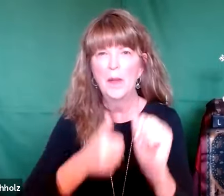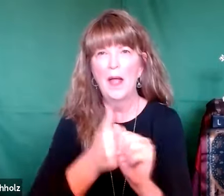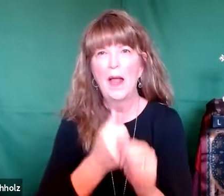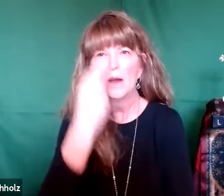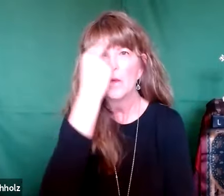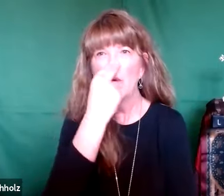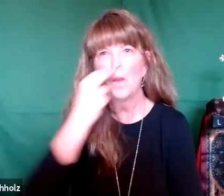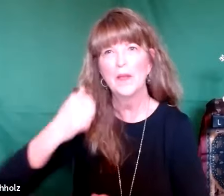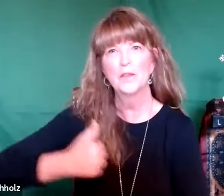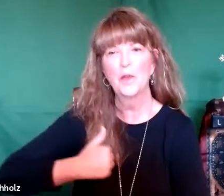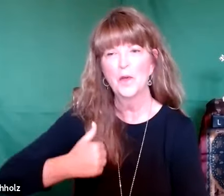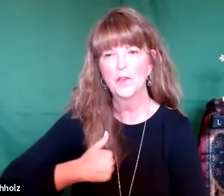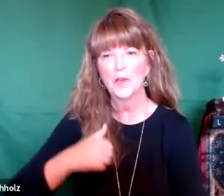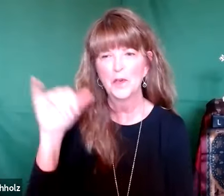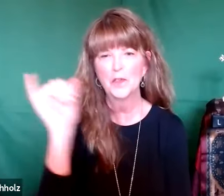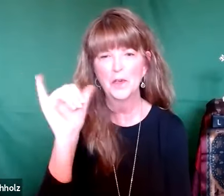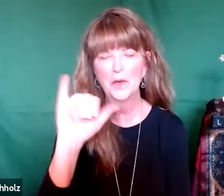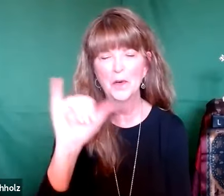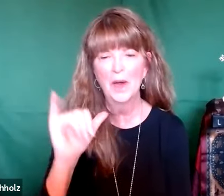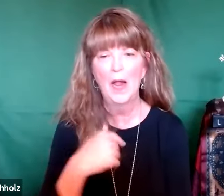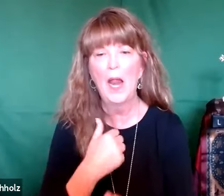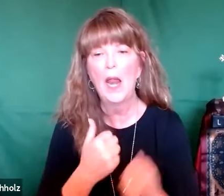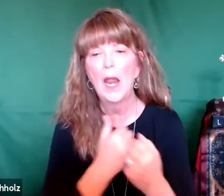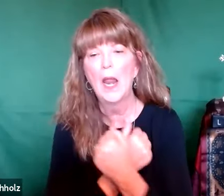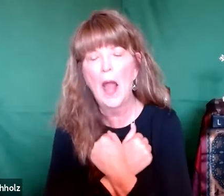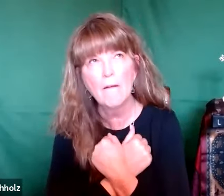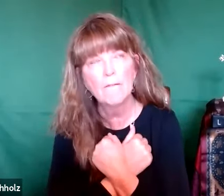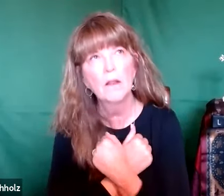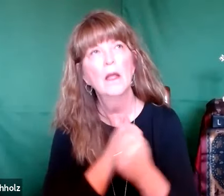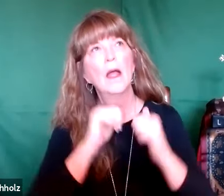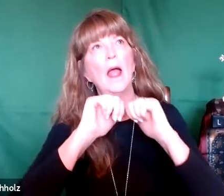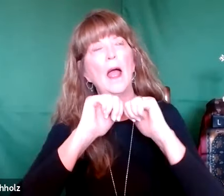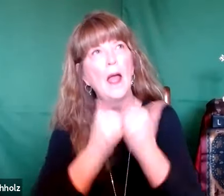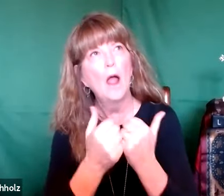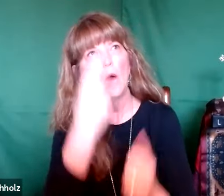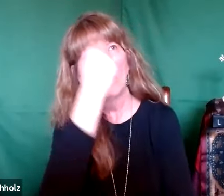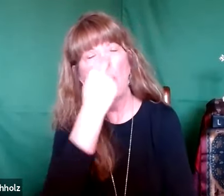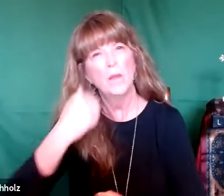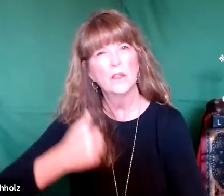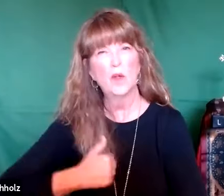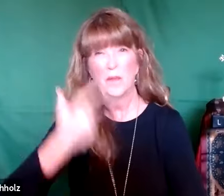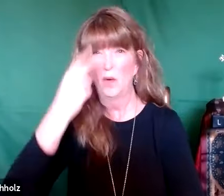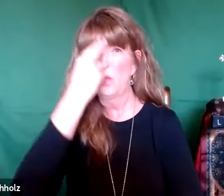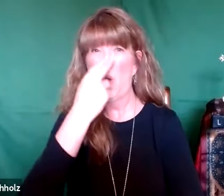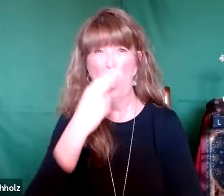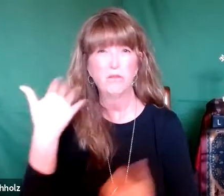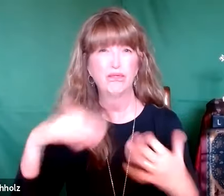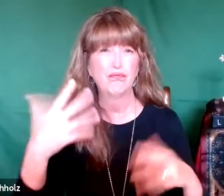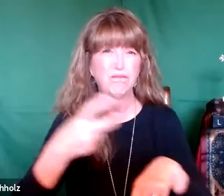There are rich lessons for us. I love the story that's the background of the Roman soldier as well. And I love how the